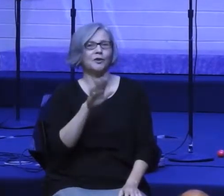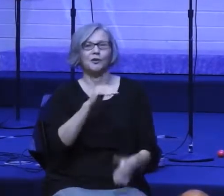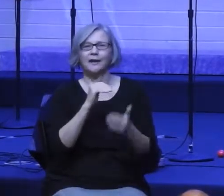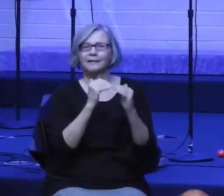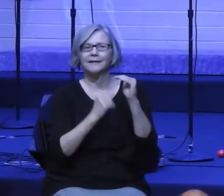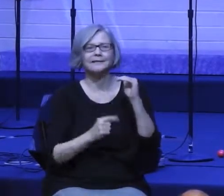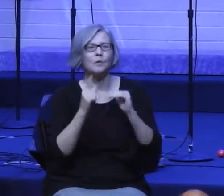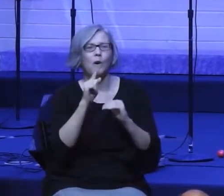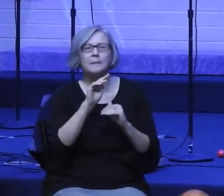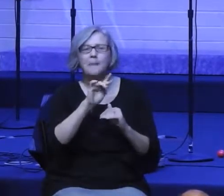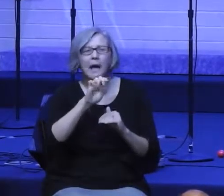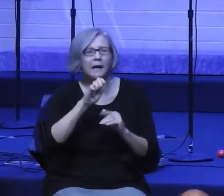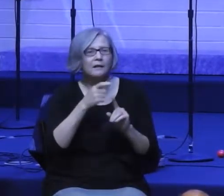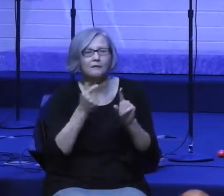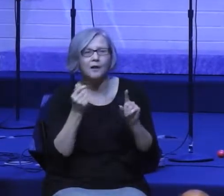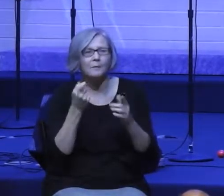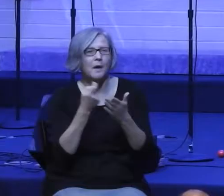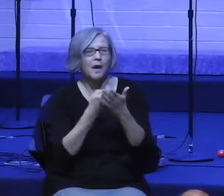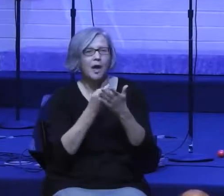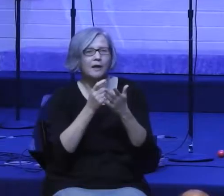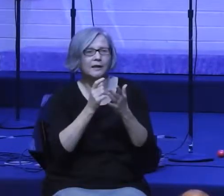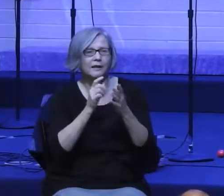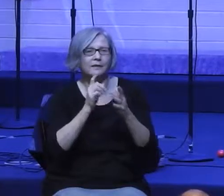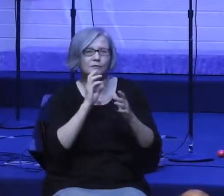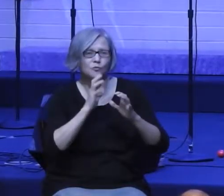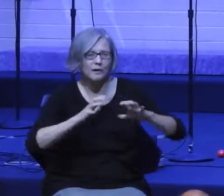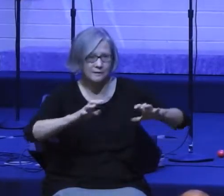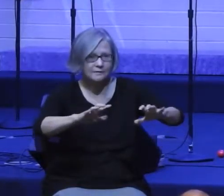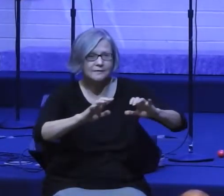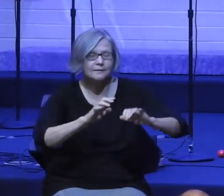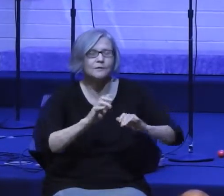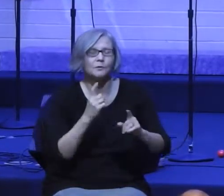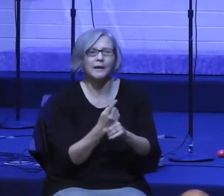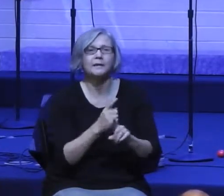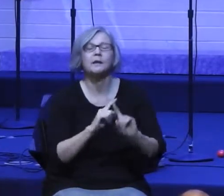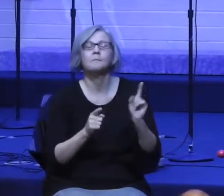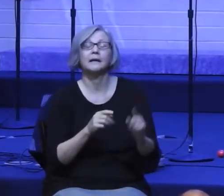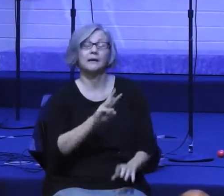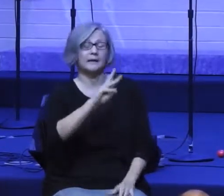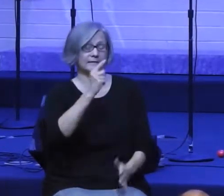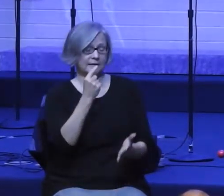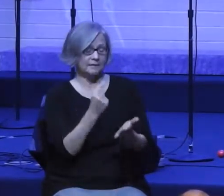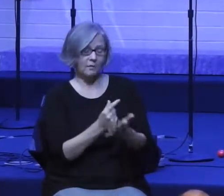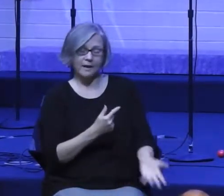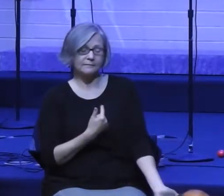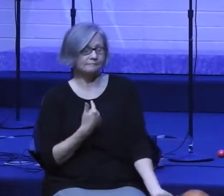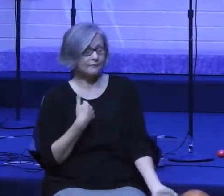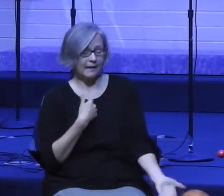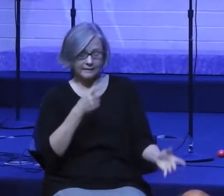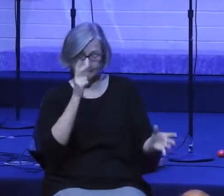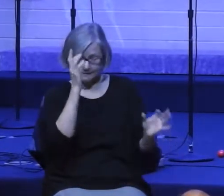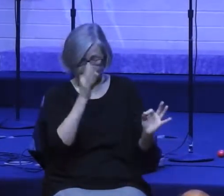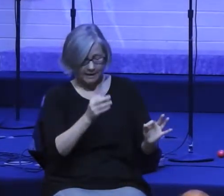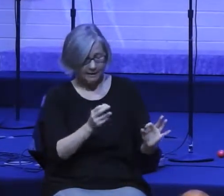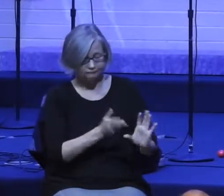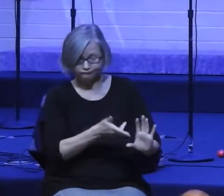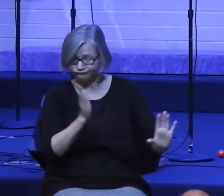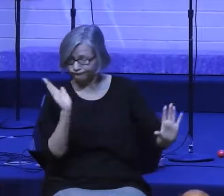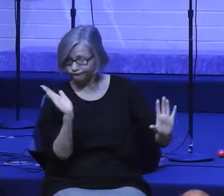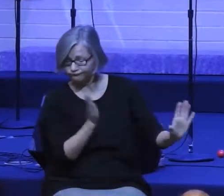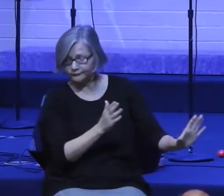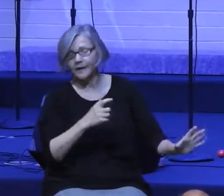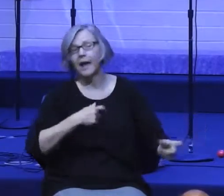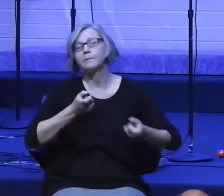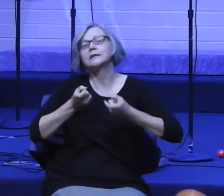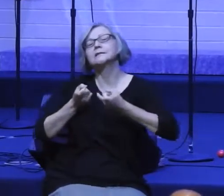in Grand Rapids, Minnesota. Never. People. But in sixth grade, I decided, no, not going to hop anymore. I'm going to